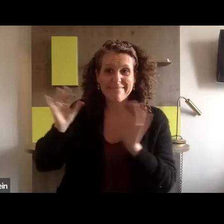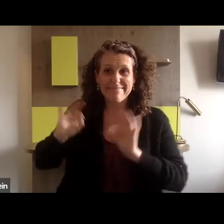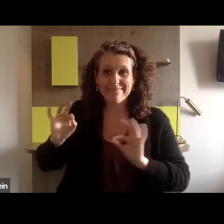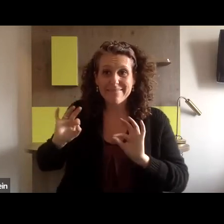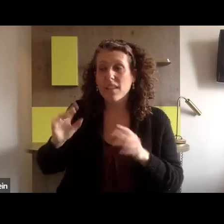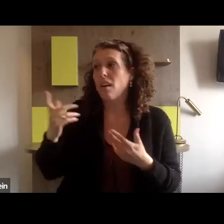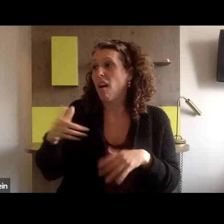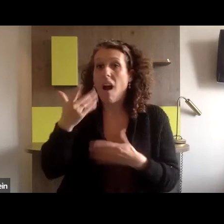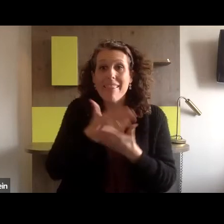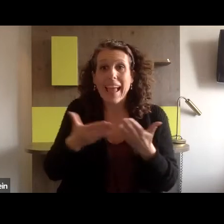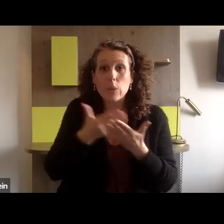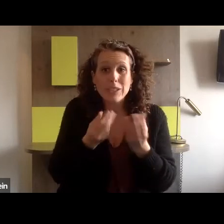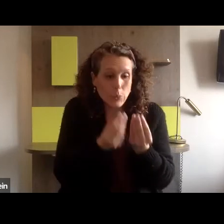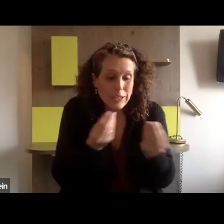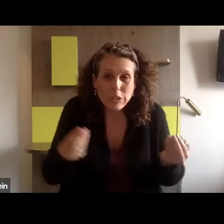language resources.